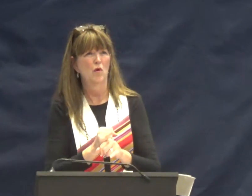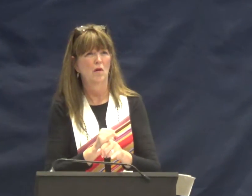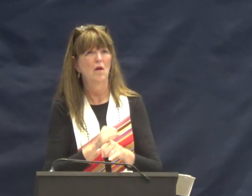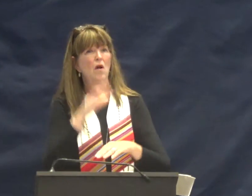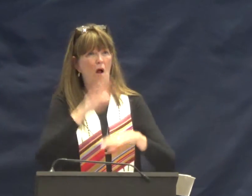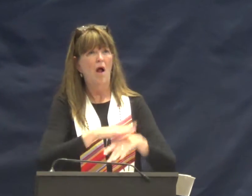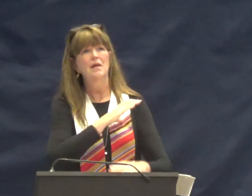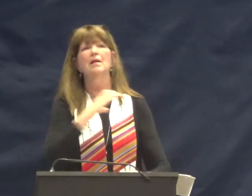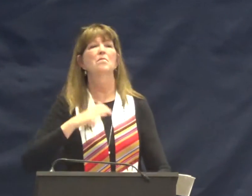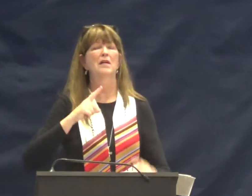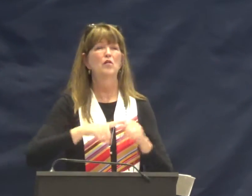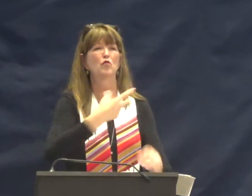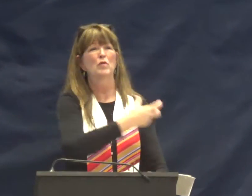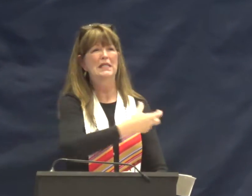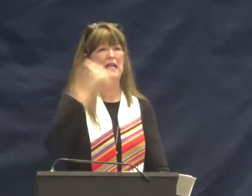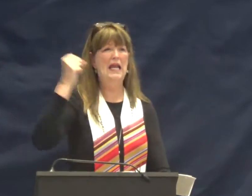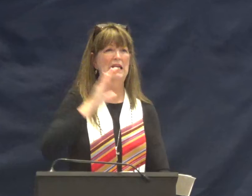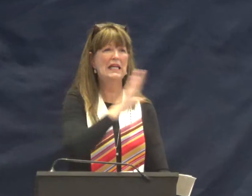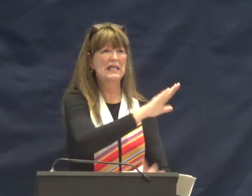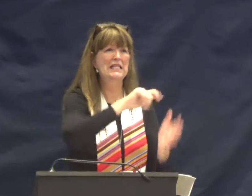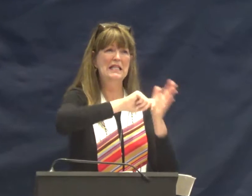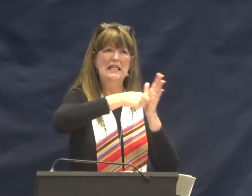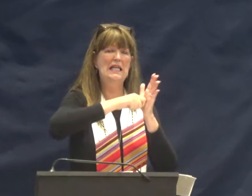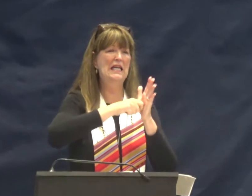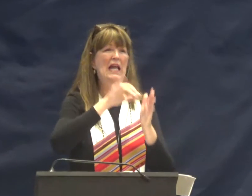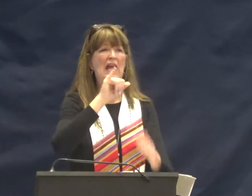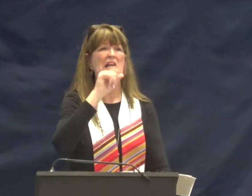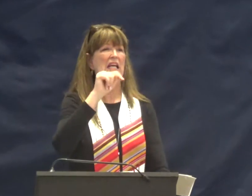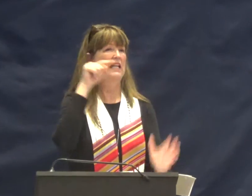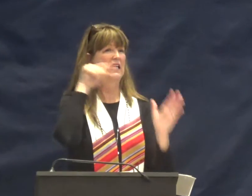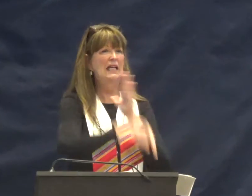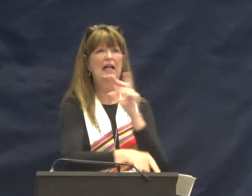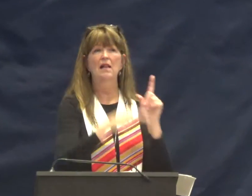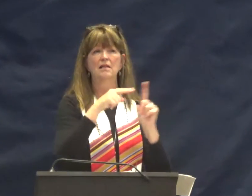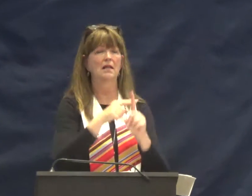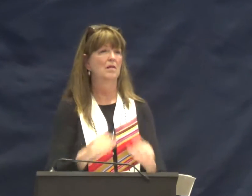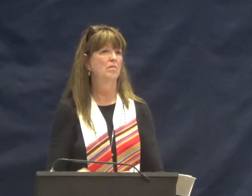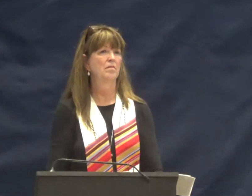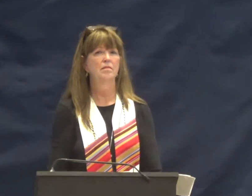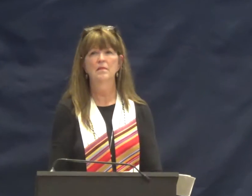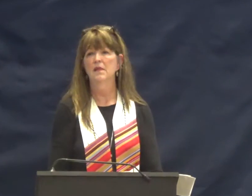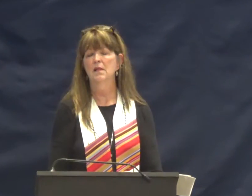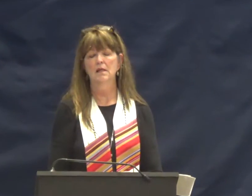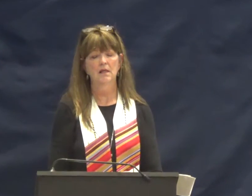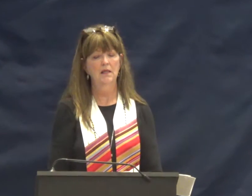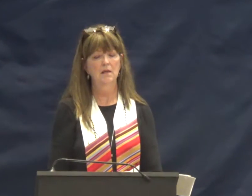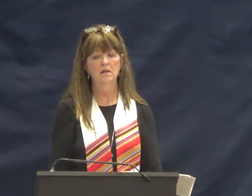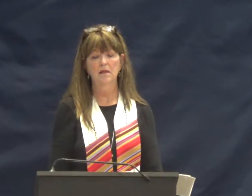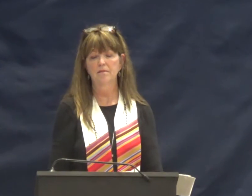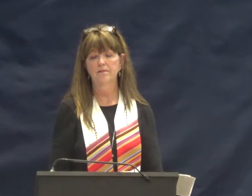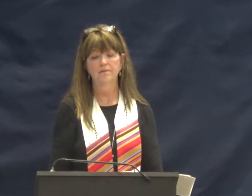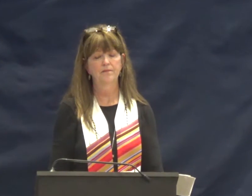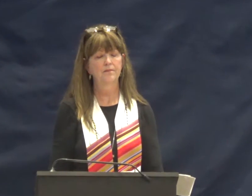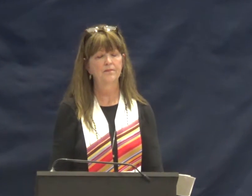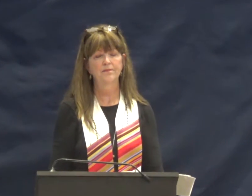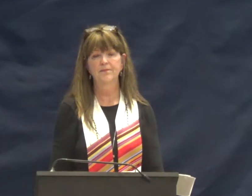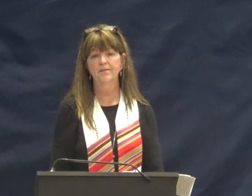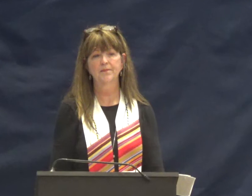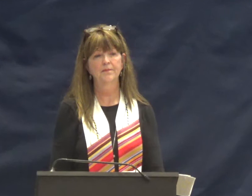His best friend from the school for the deaf was the one who came to take his key from him, and that just